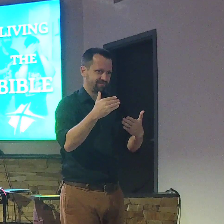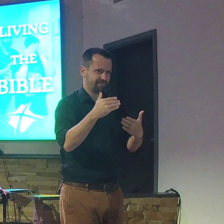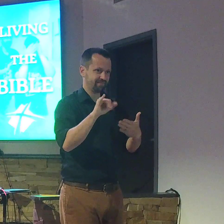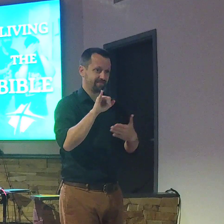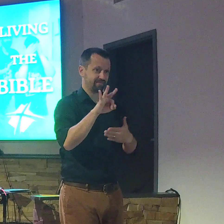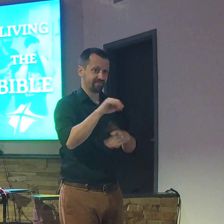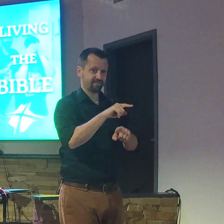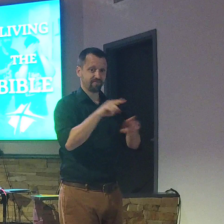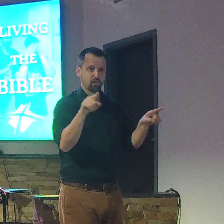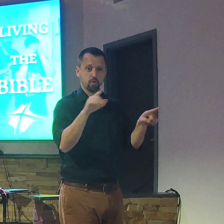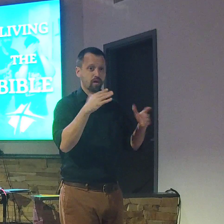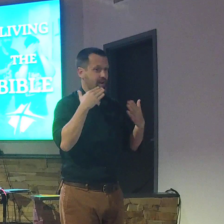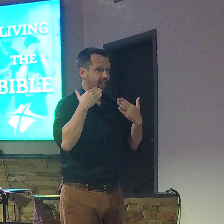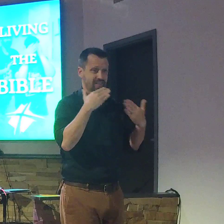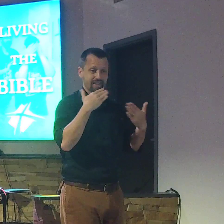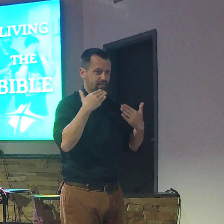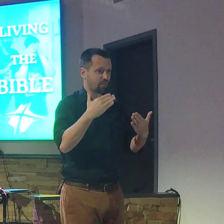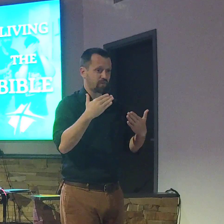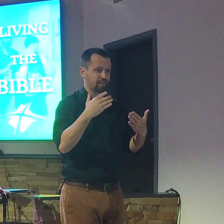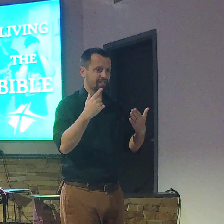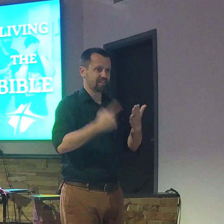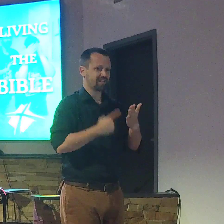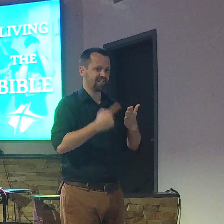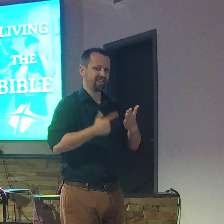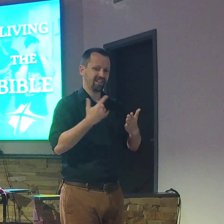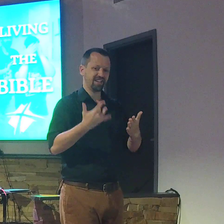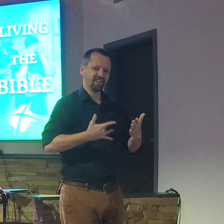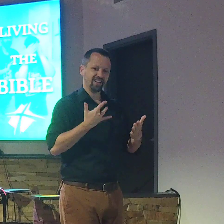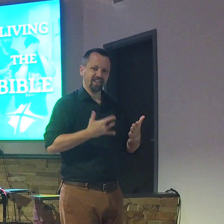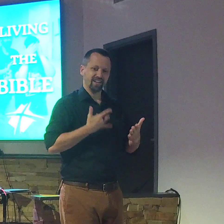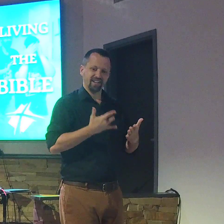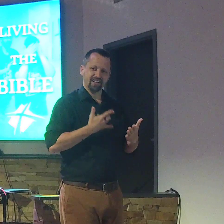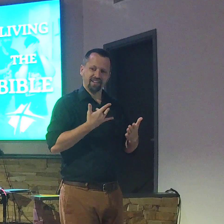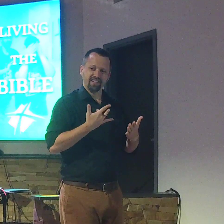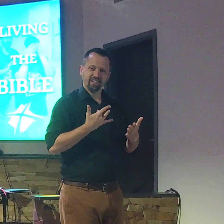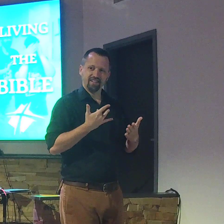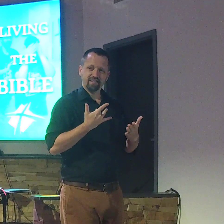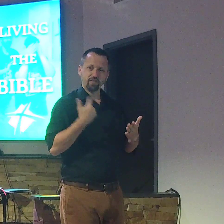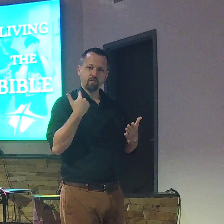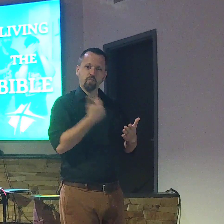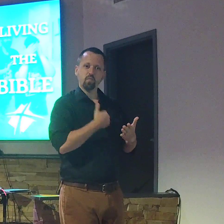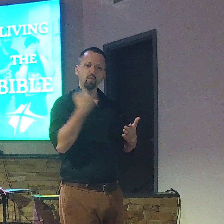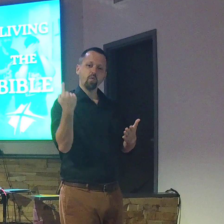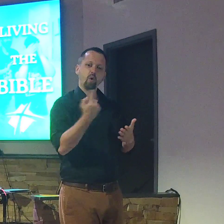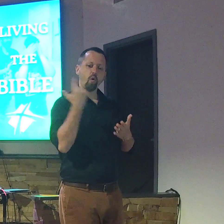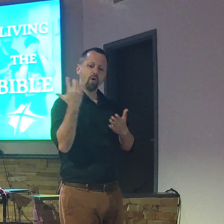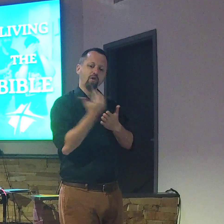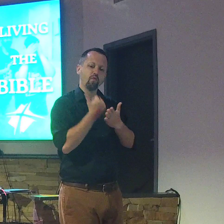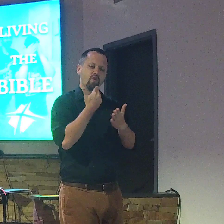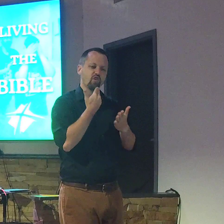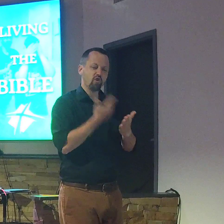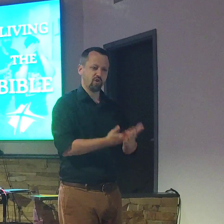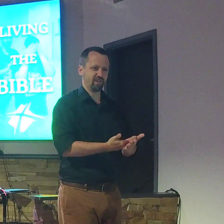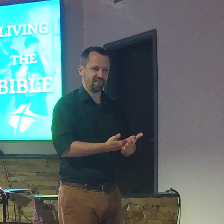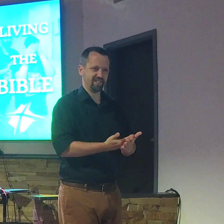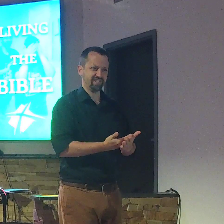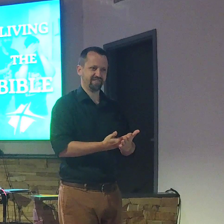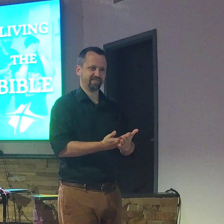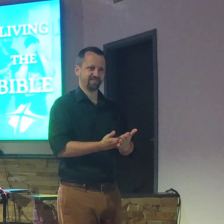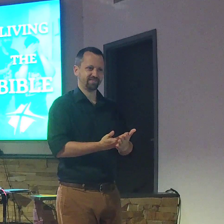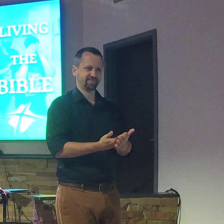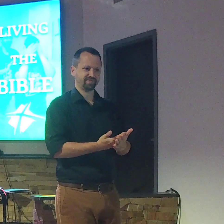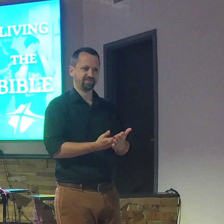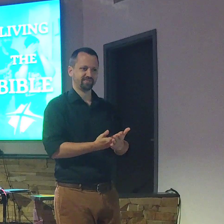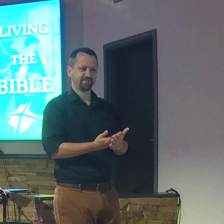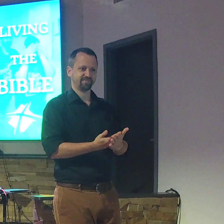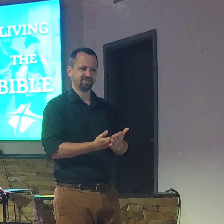unthankful, sometimes we think that we only deserve that which is good. But we see in the life of Christ that what